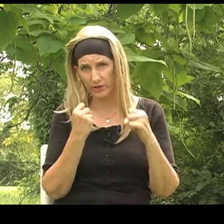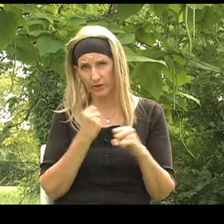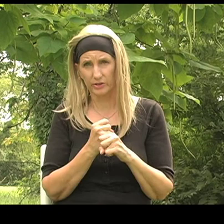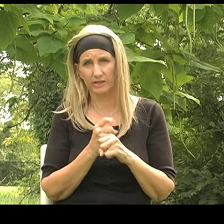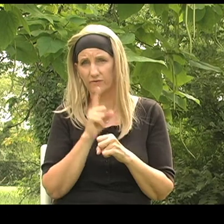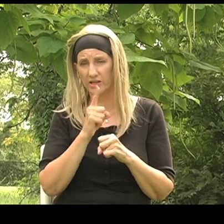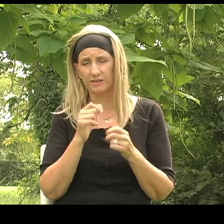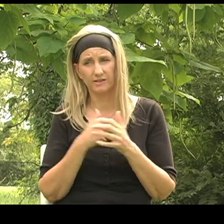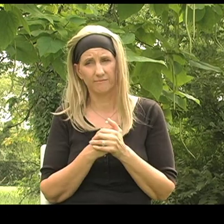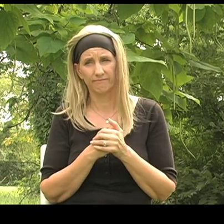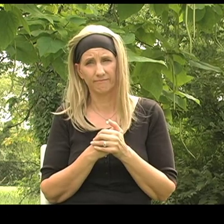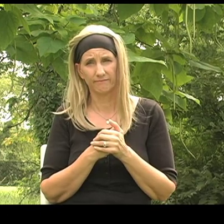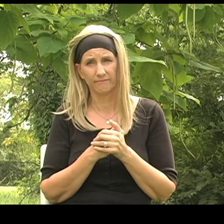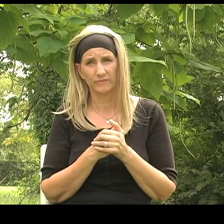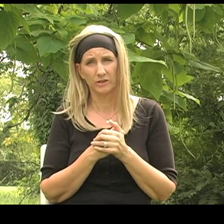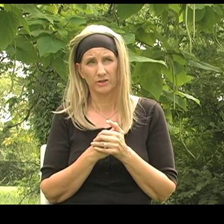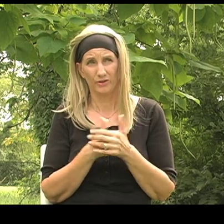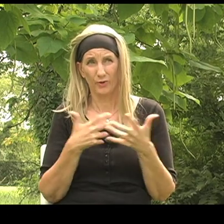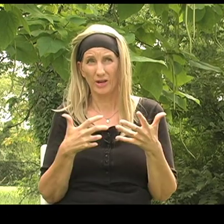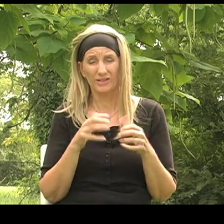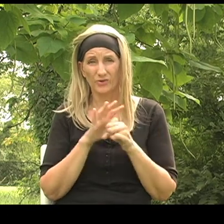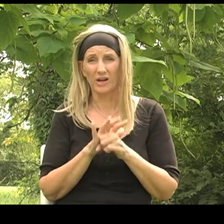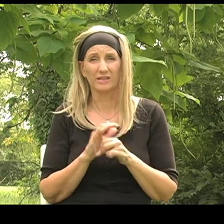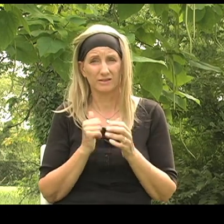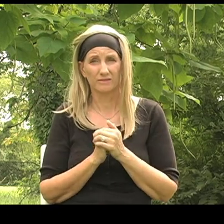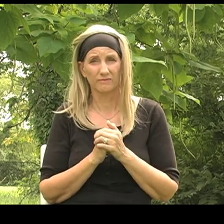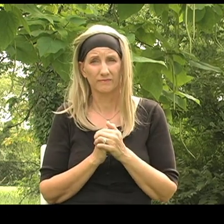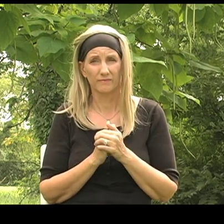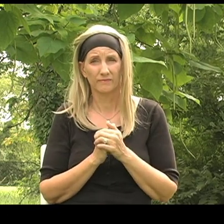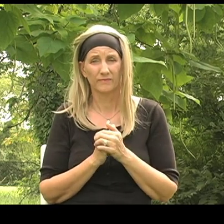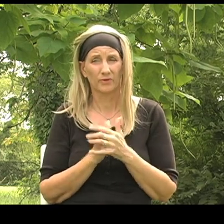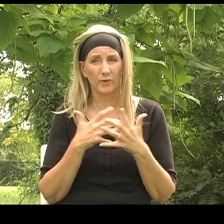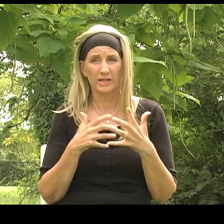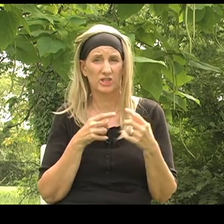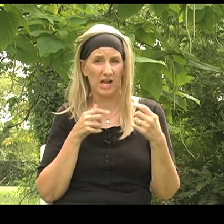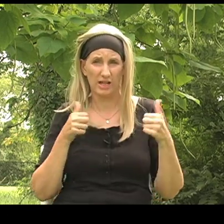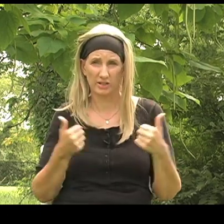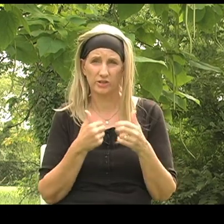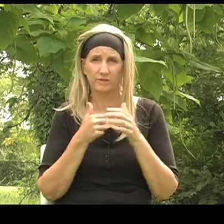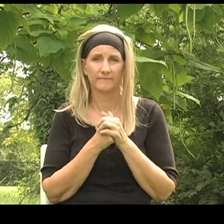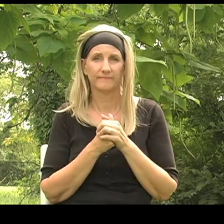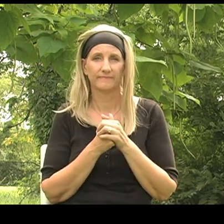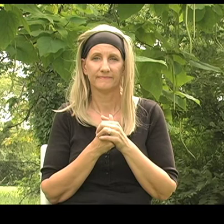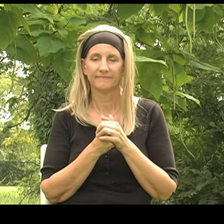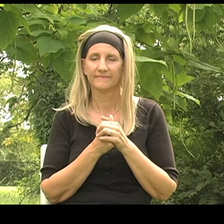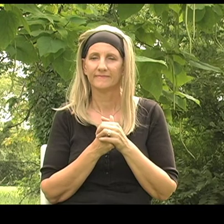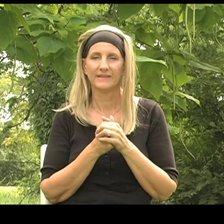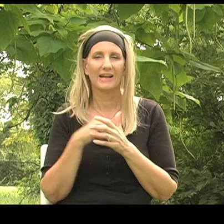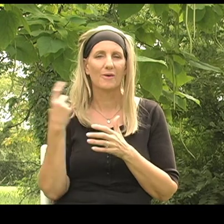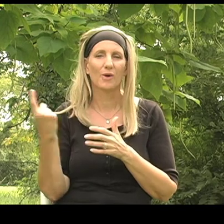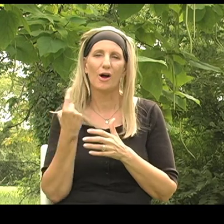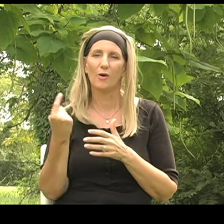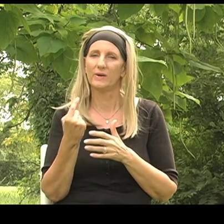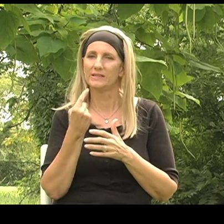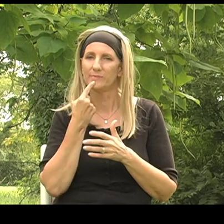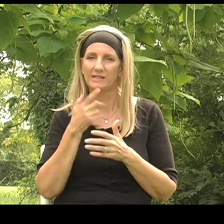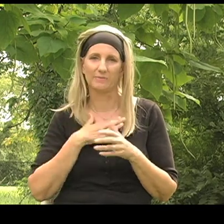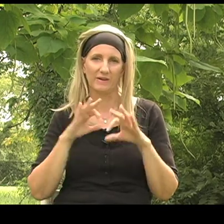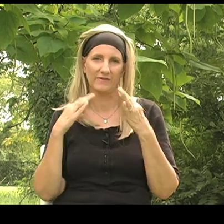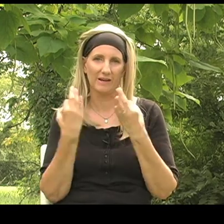years of just great stress, great challenge. And I will always miss my family.